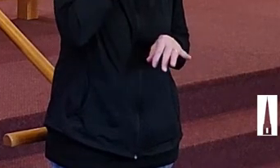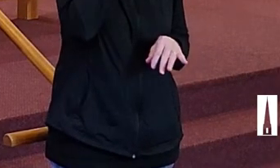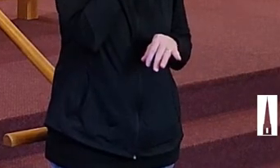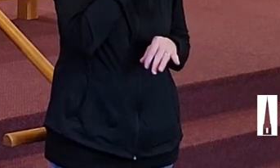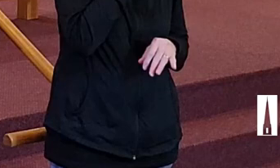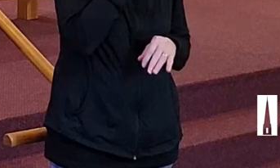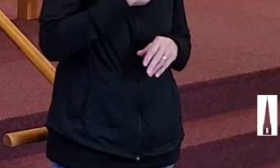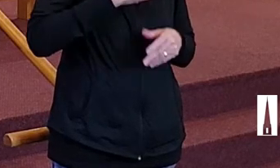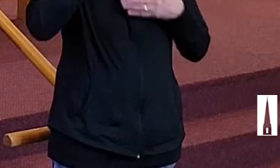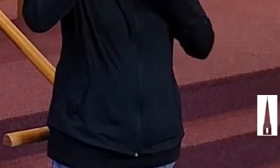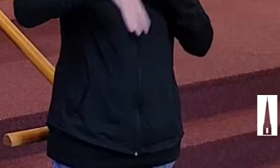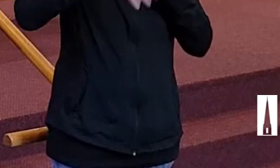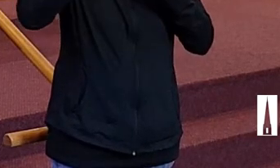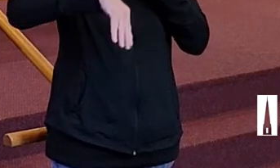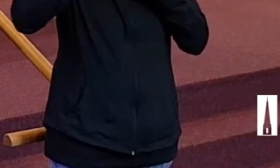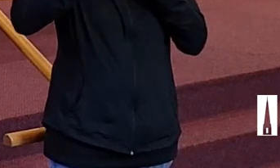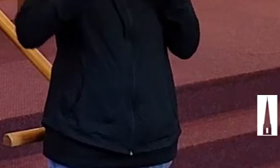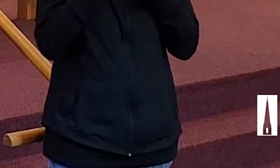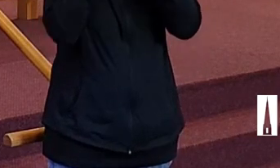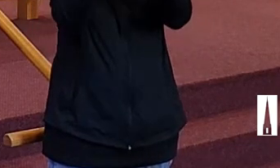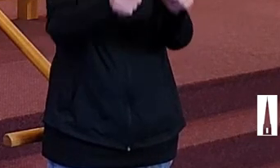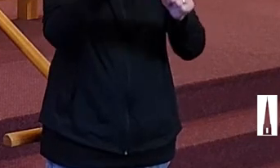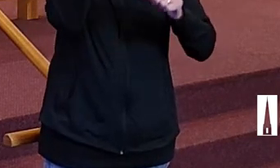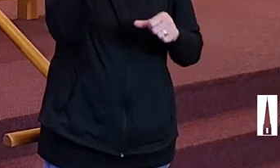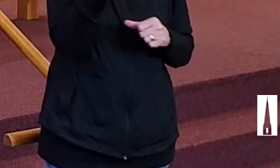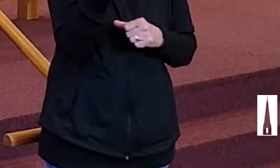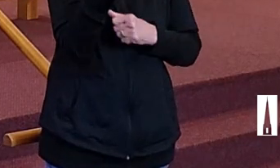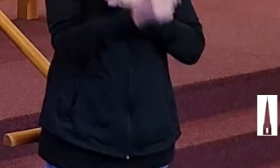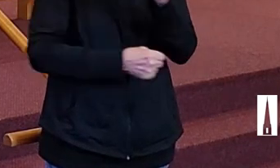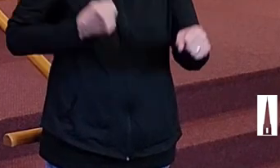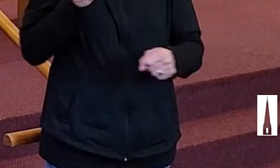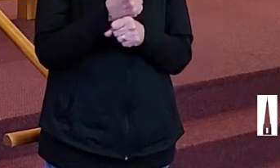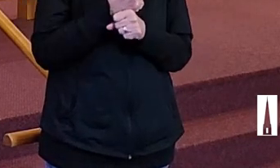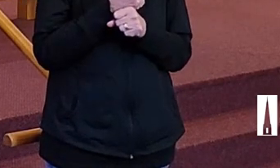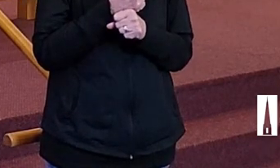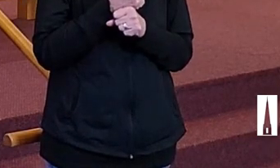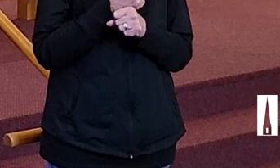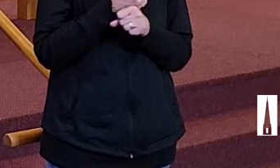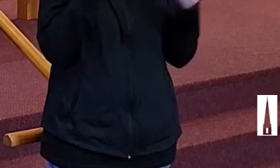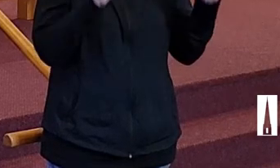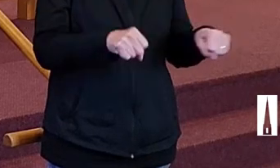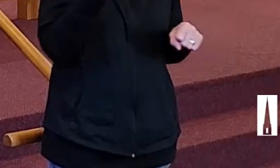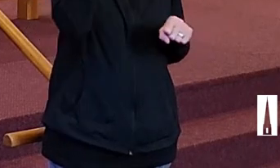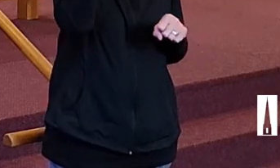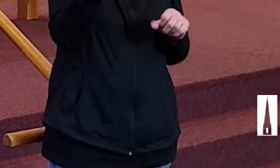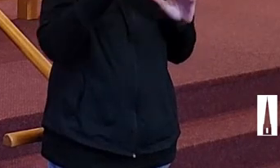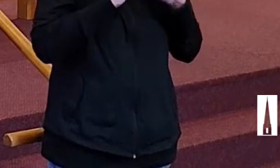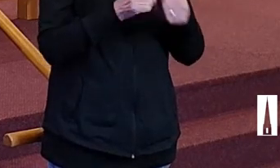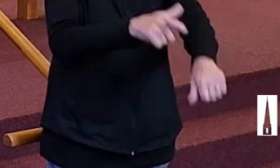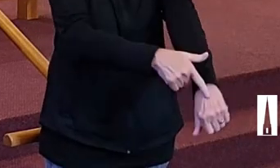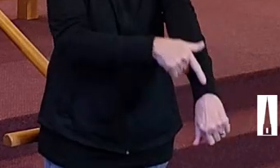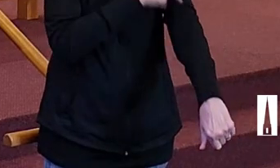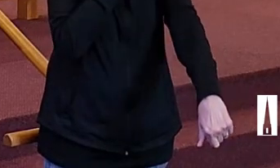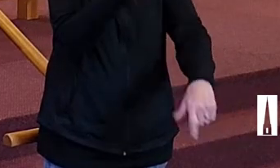12 years. Can you imagine how long she had been living in this